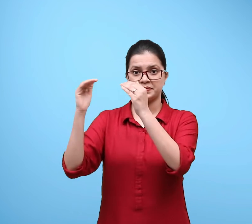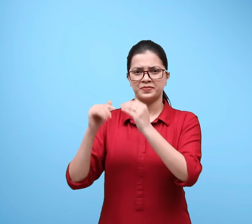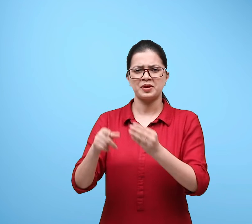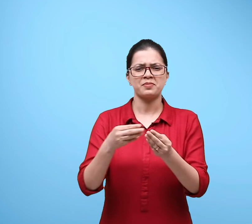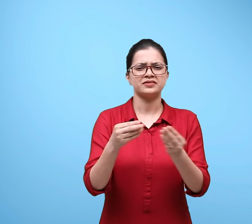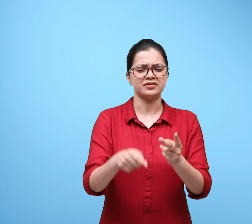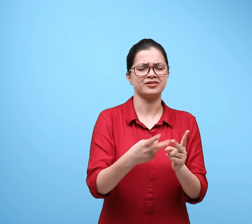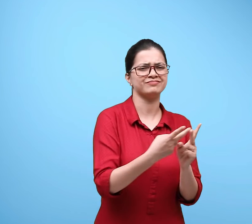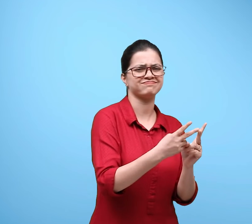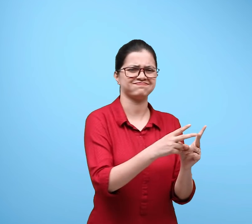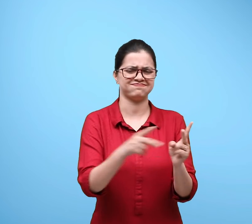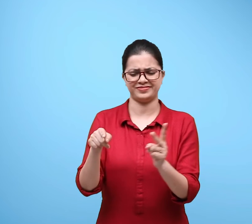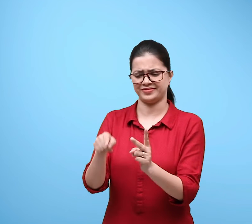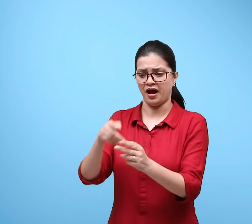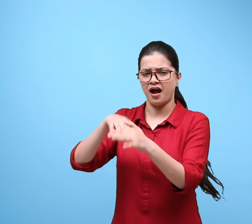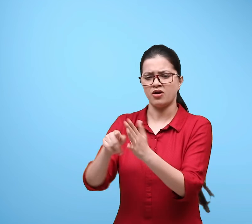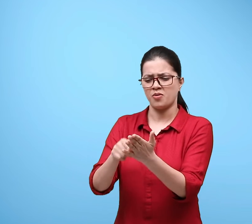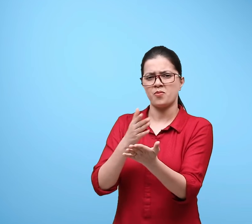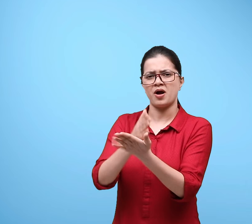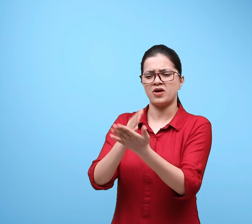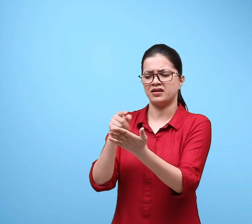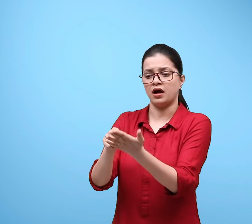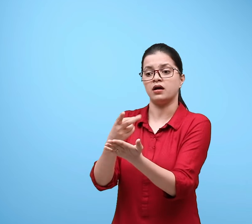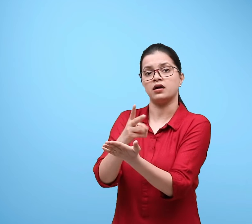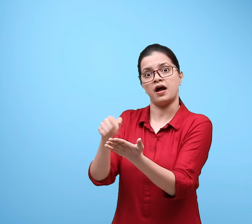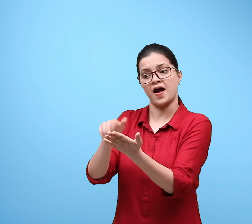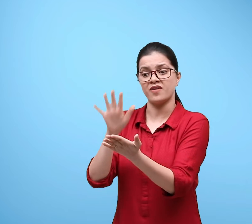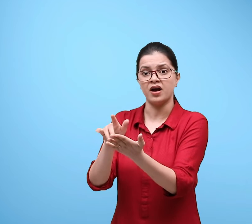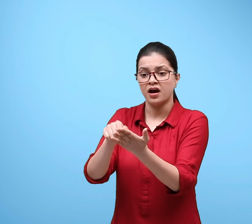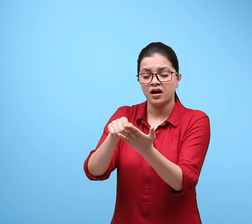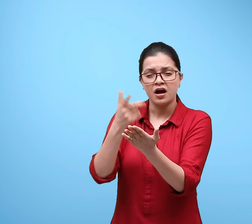different types of materials have different properties.